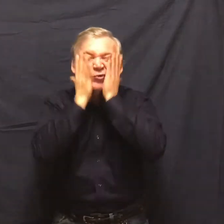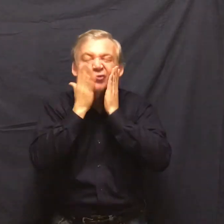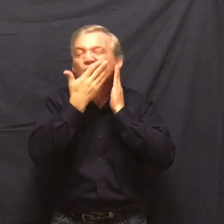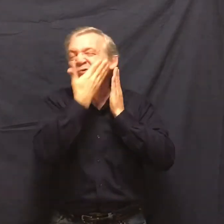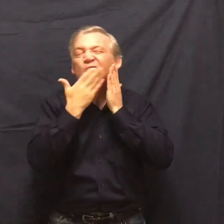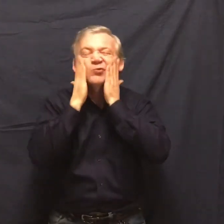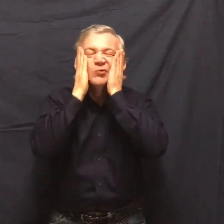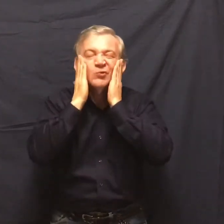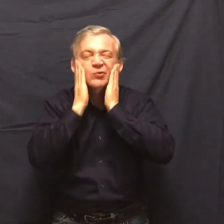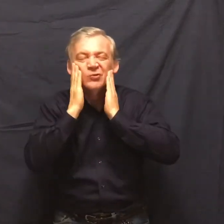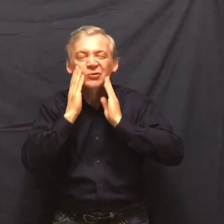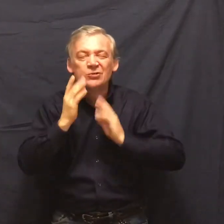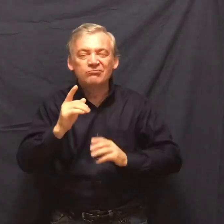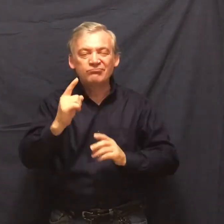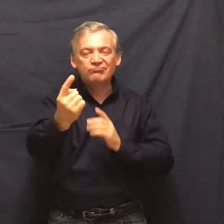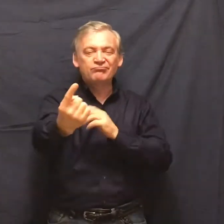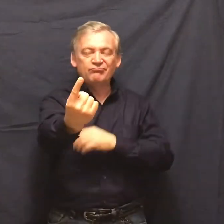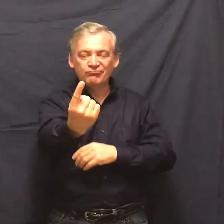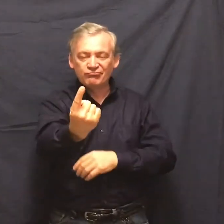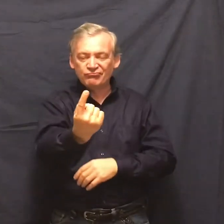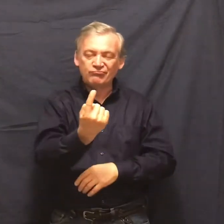Hi, Slim, he said.